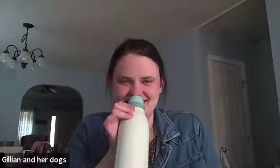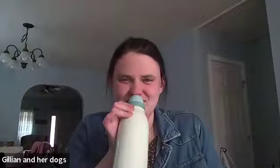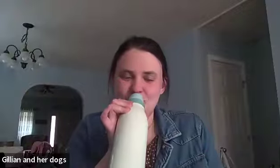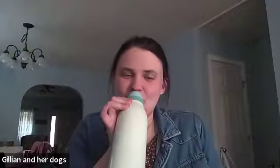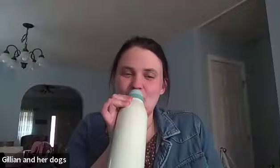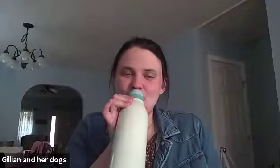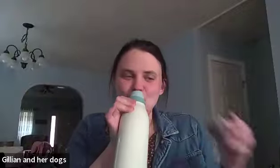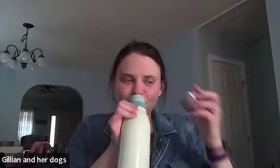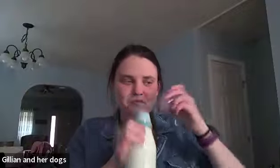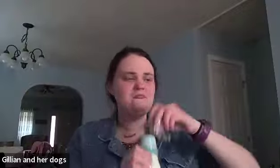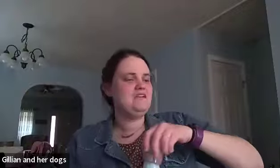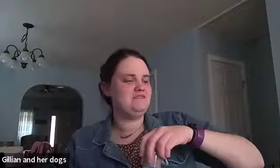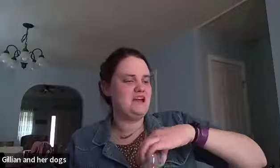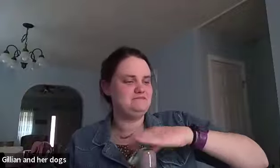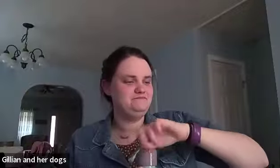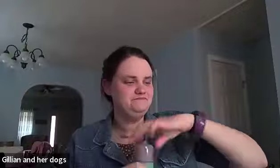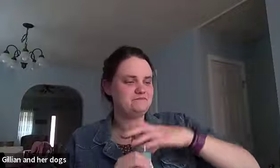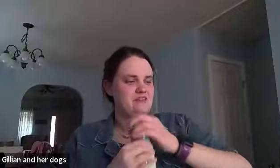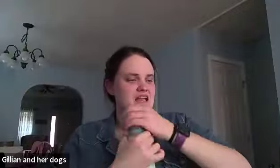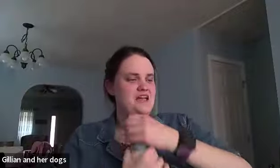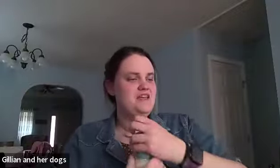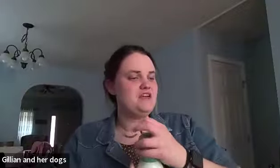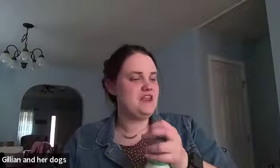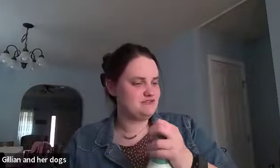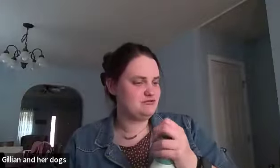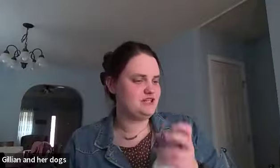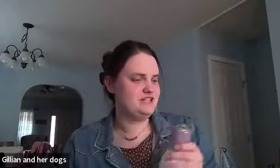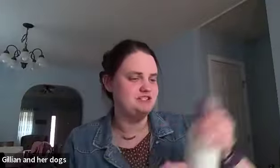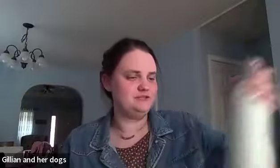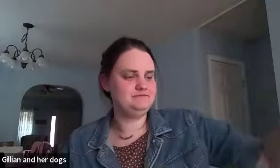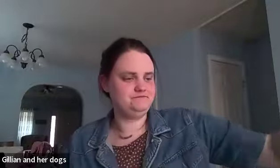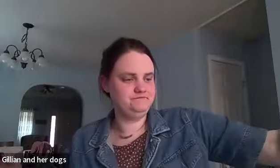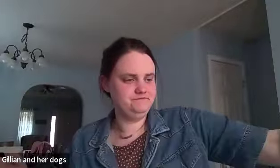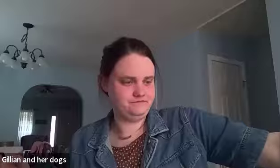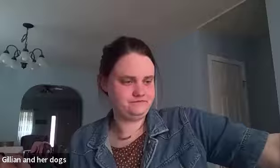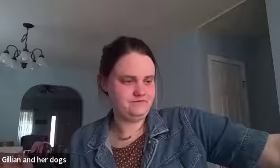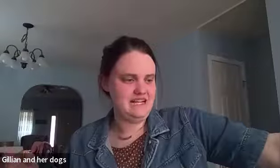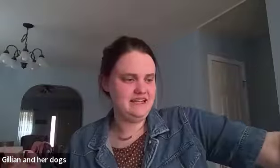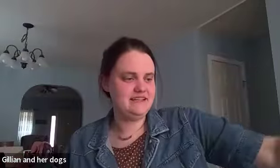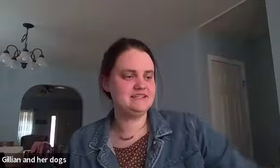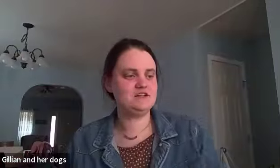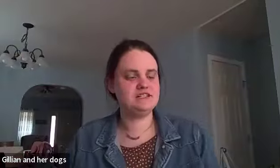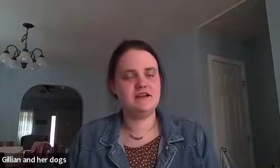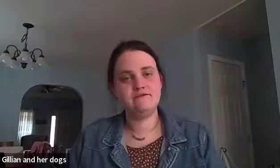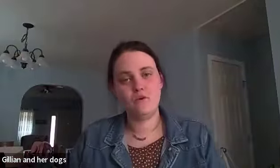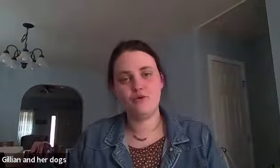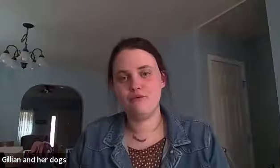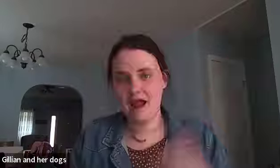much. Okay. The next one we're gonna do is our sign for